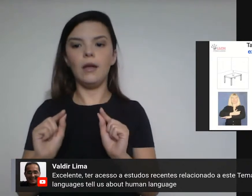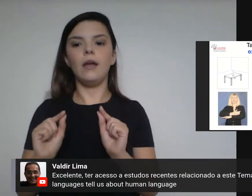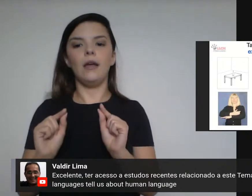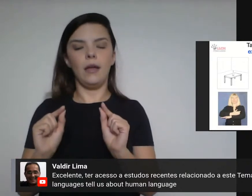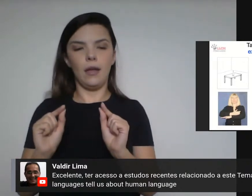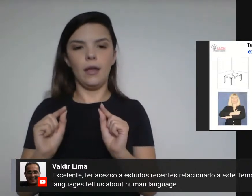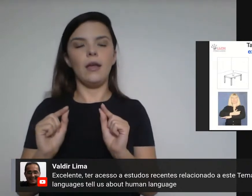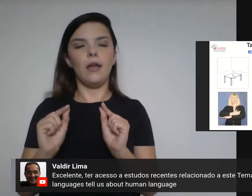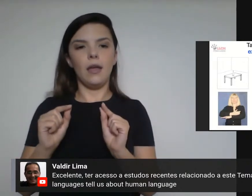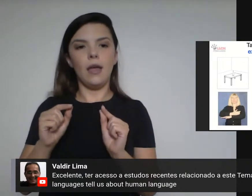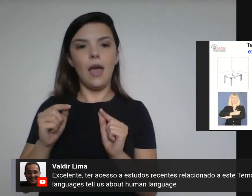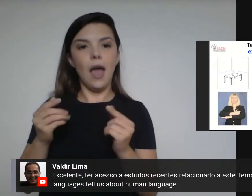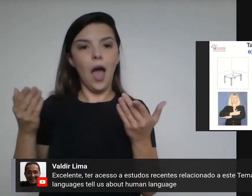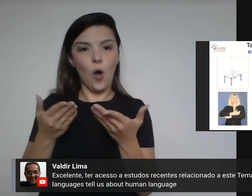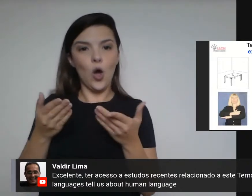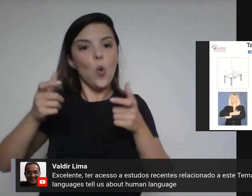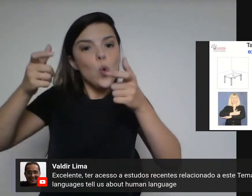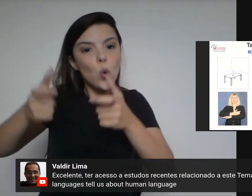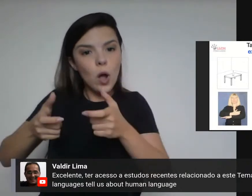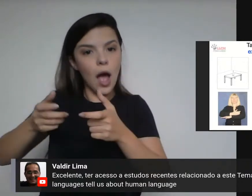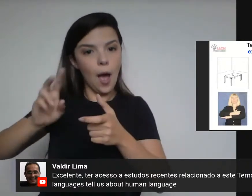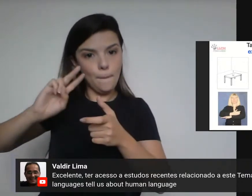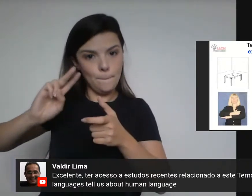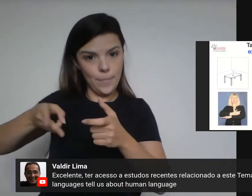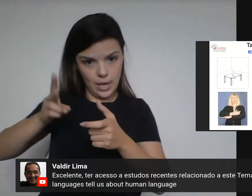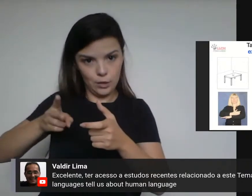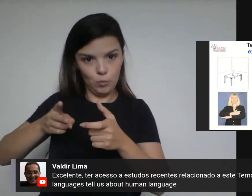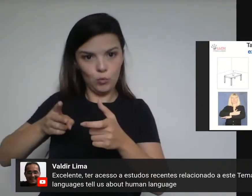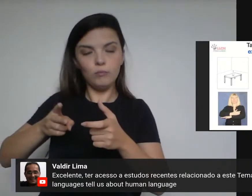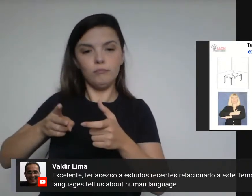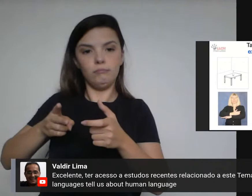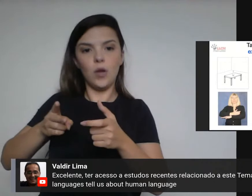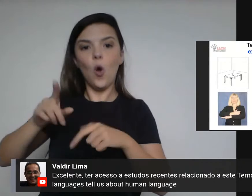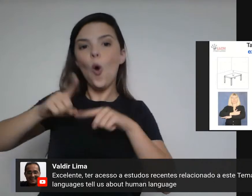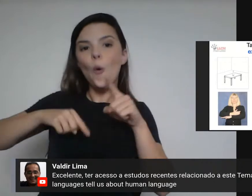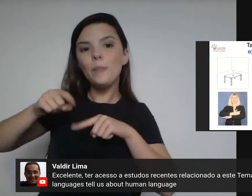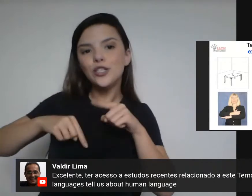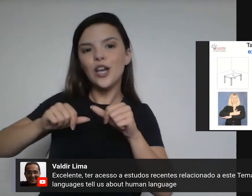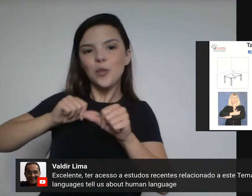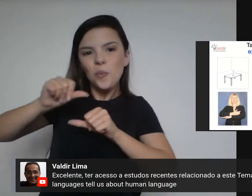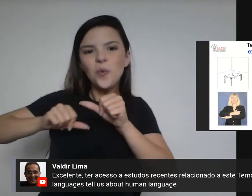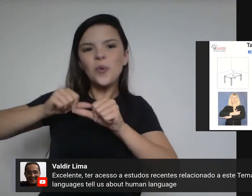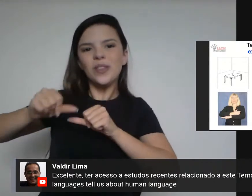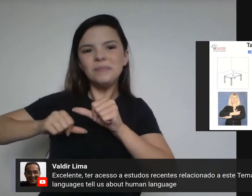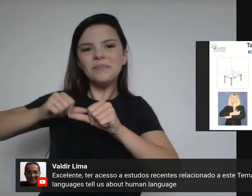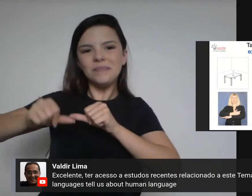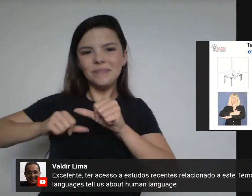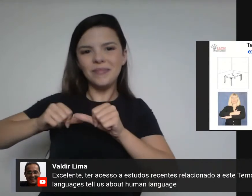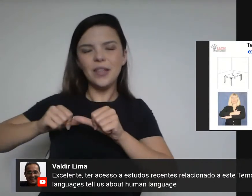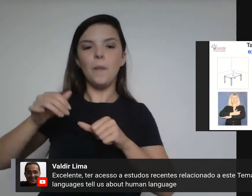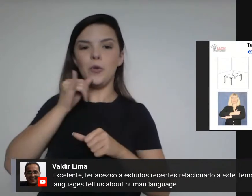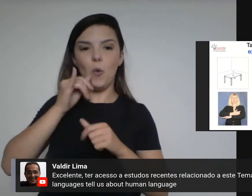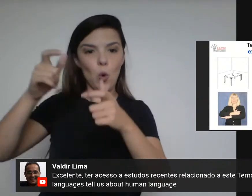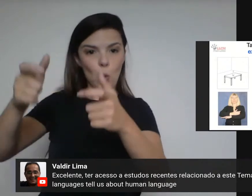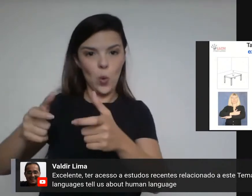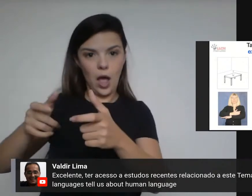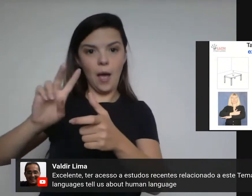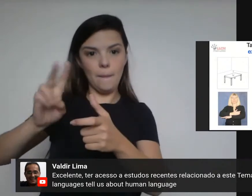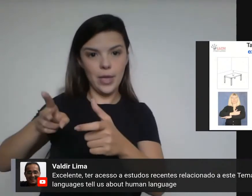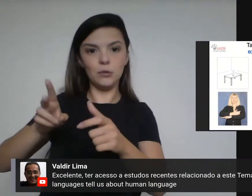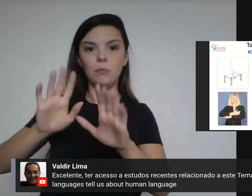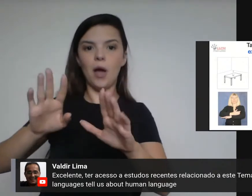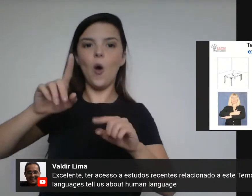it's the object that's changing. So you have to retrieve the appropriate classifier morpheme for the object. So you're